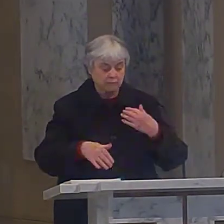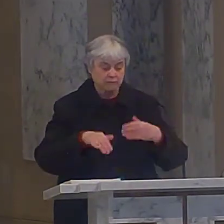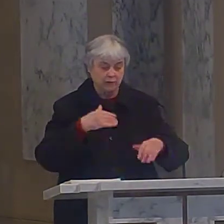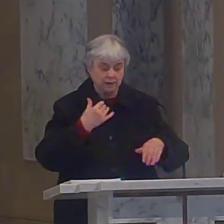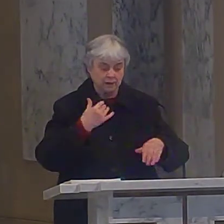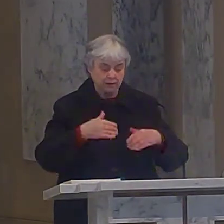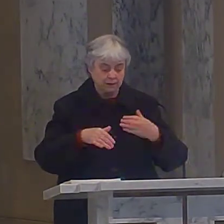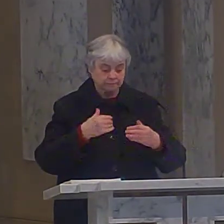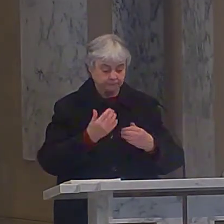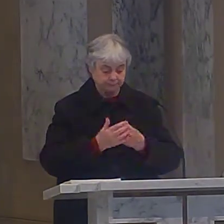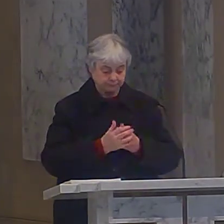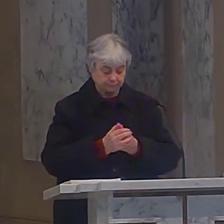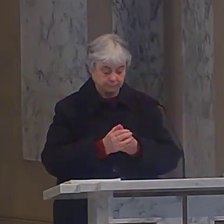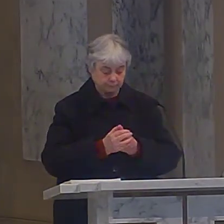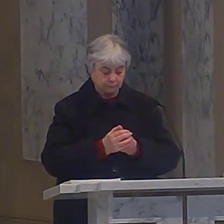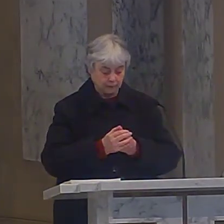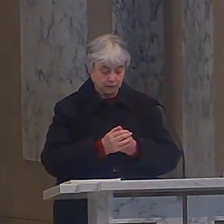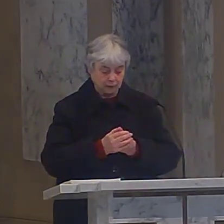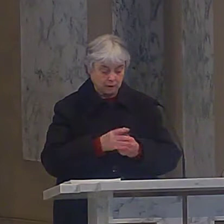suffering